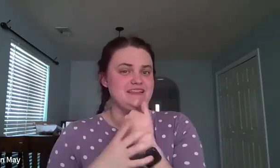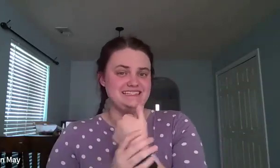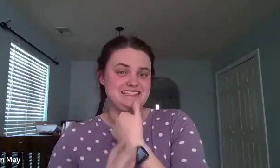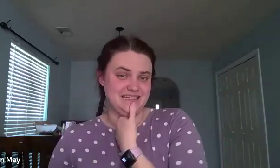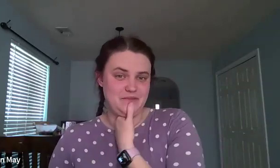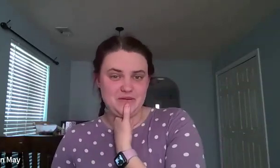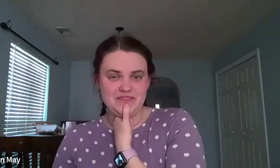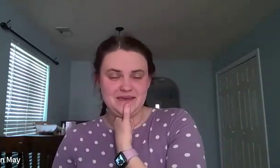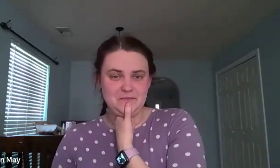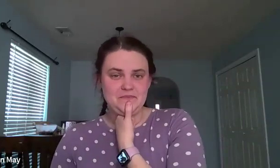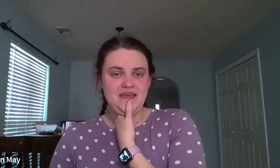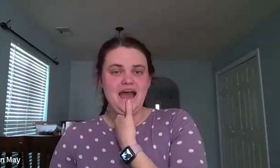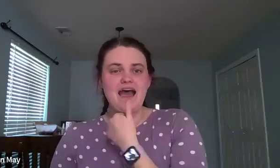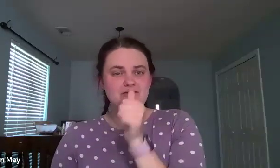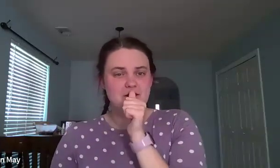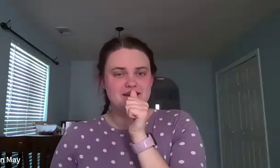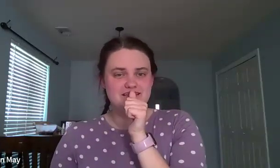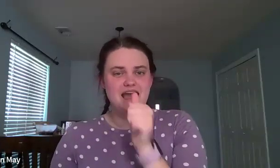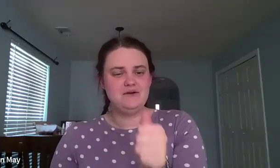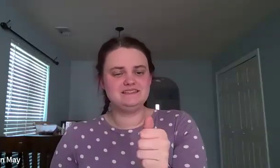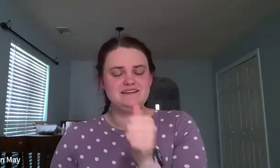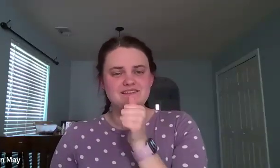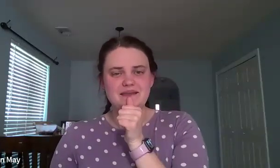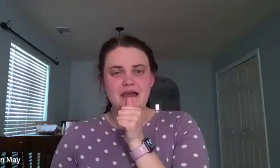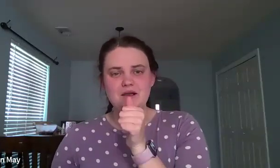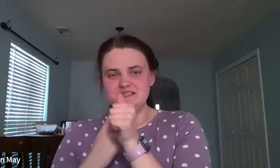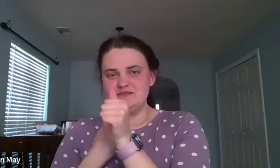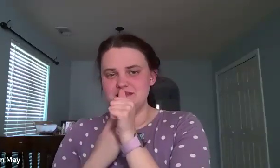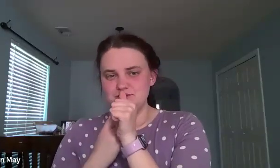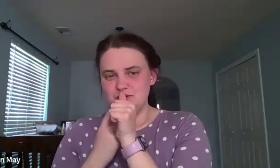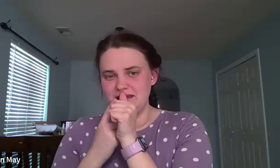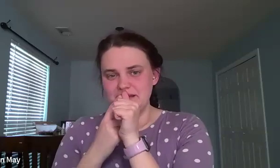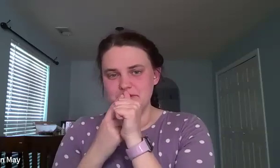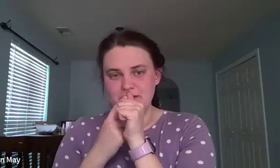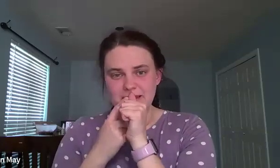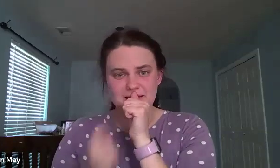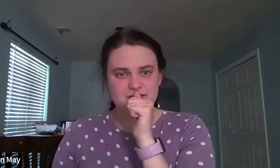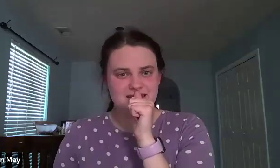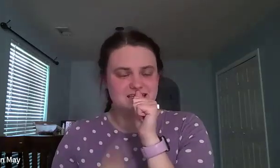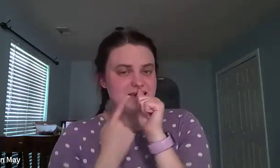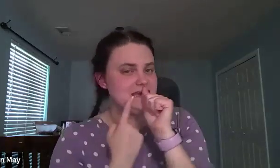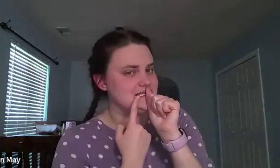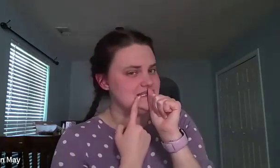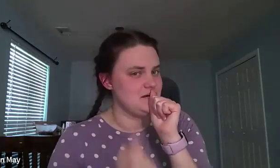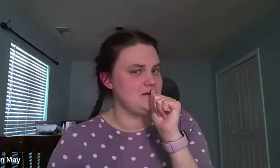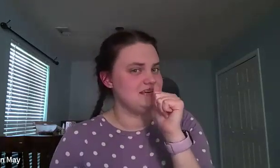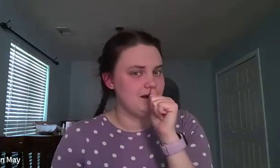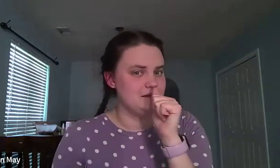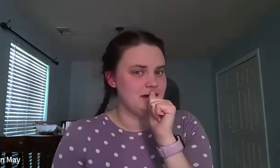like stick better with it. I don't know. I always kind of like, I purposely with this one will now like put it on my lips like it's a secret. I'm not talking about it.